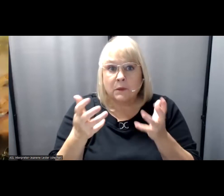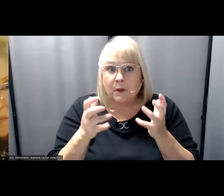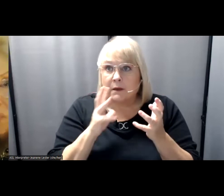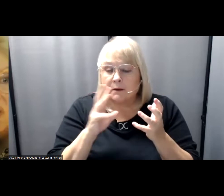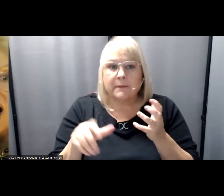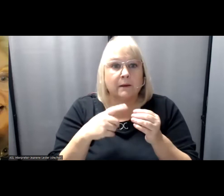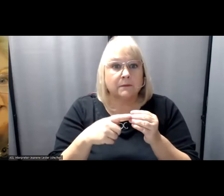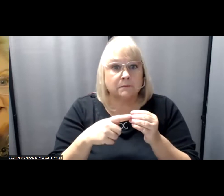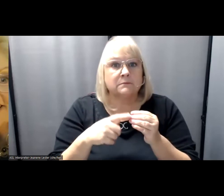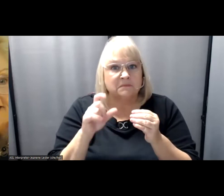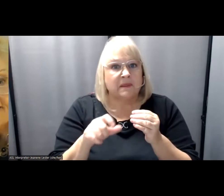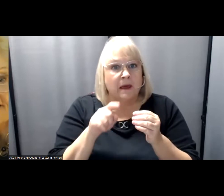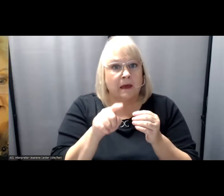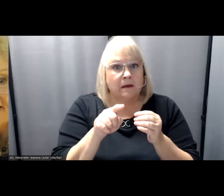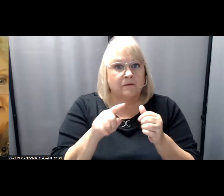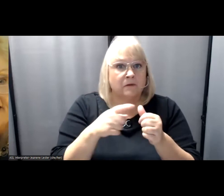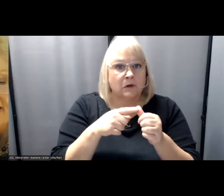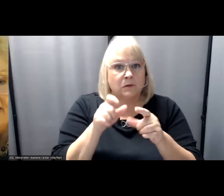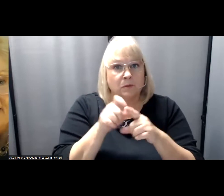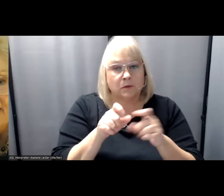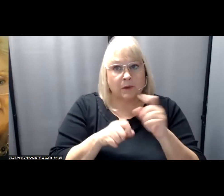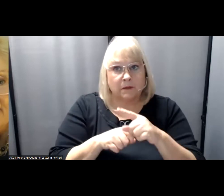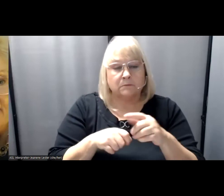Deceptively simple idea, isn't it?